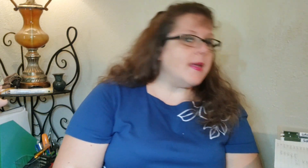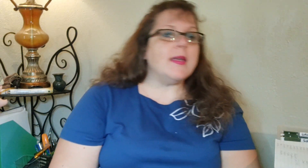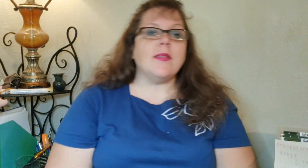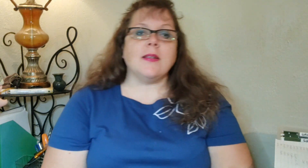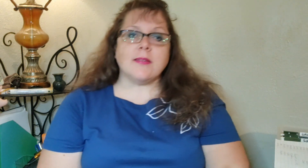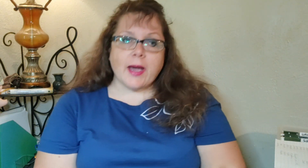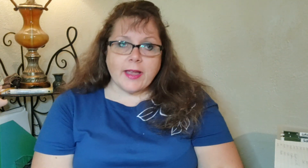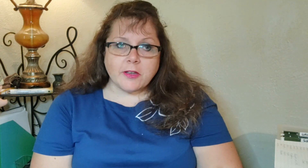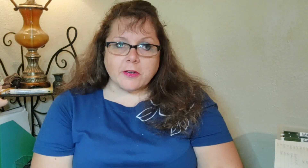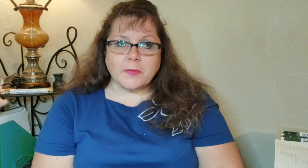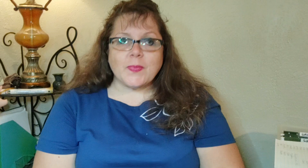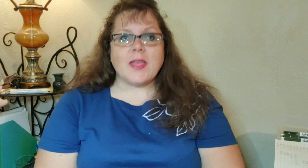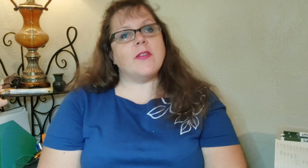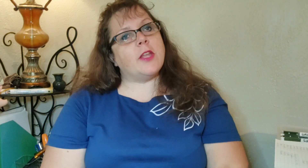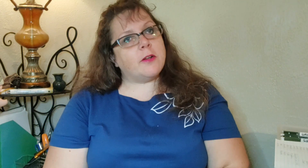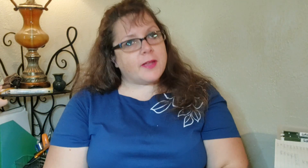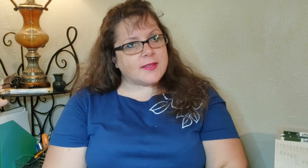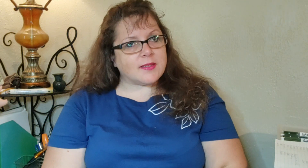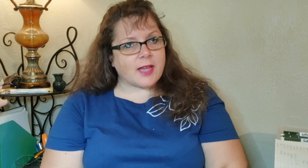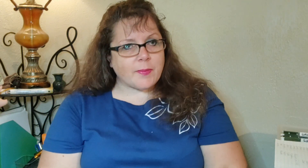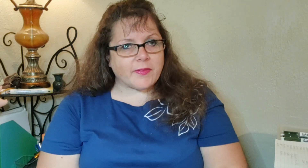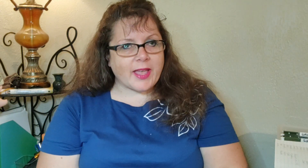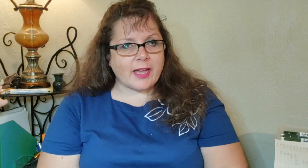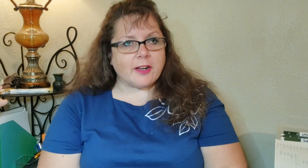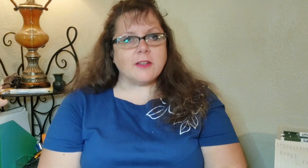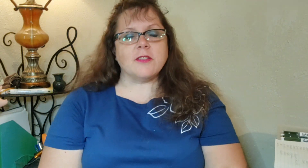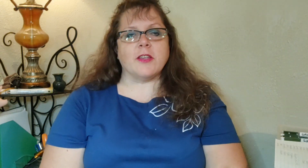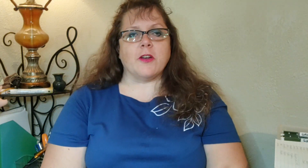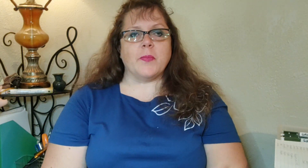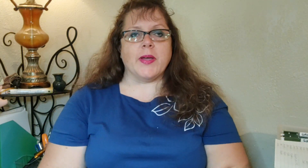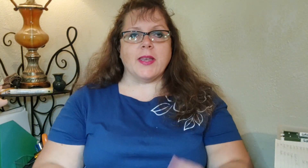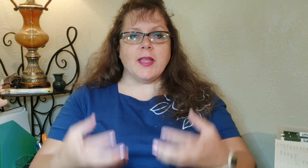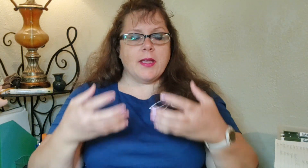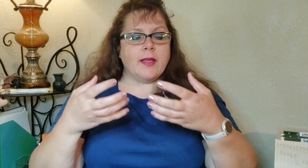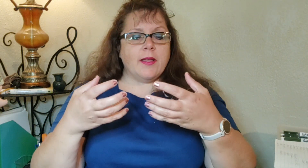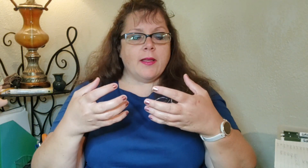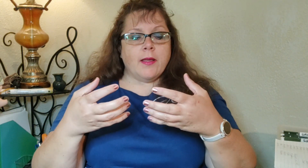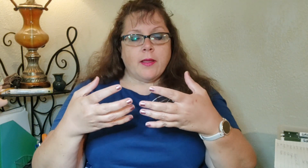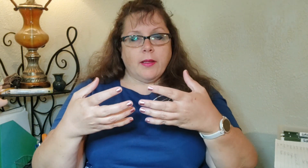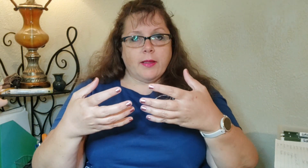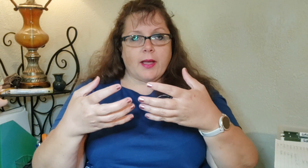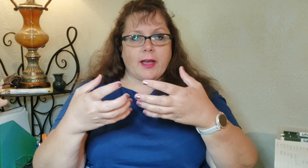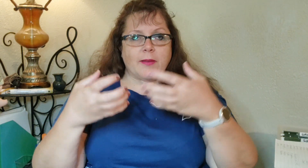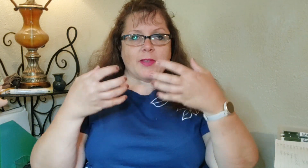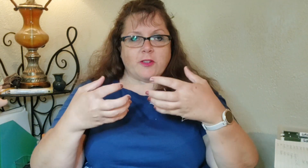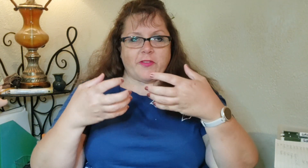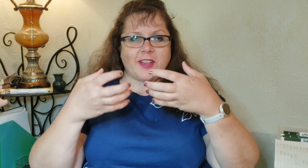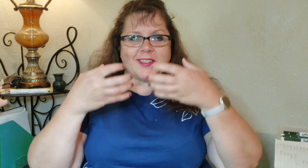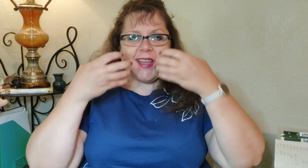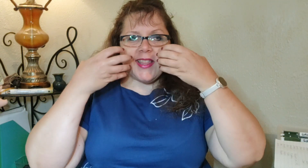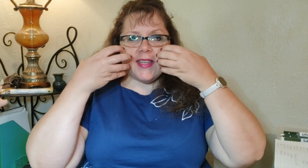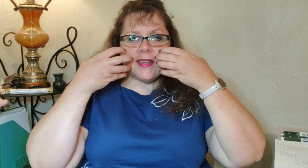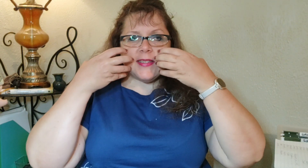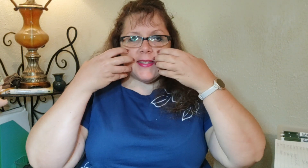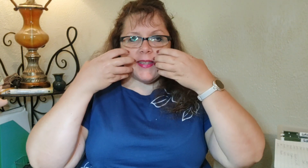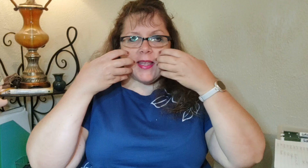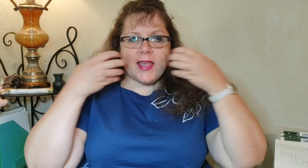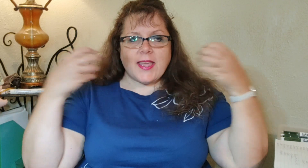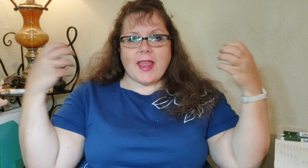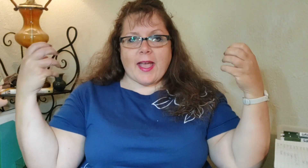And then tiger, even though it's a type of cat also, but it's your fingers like this and